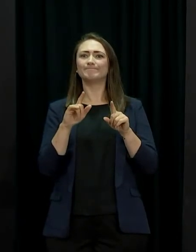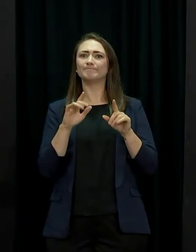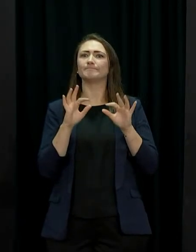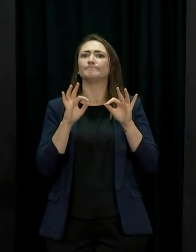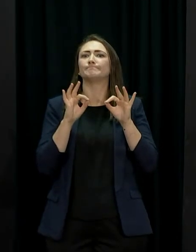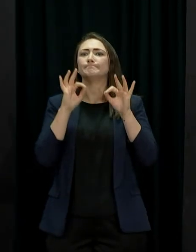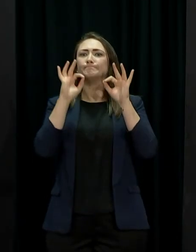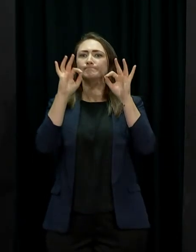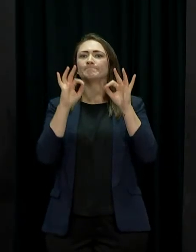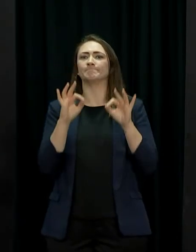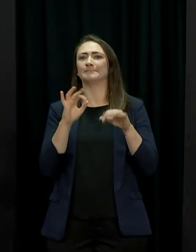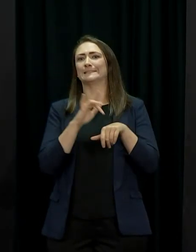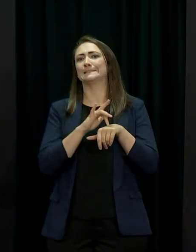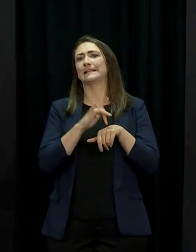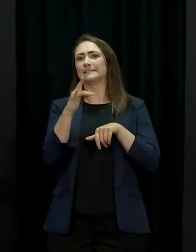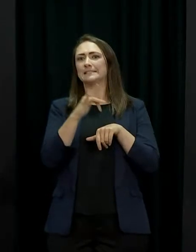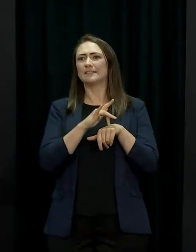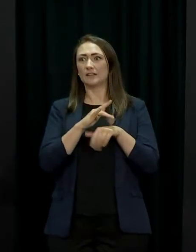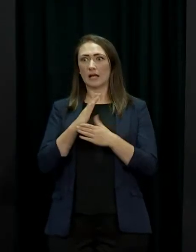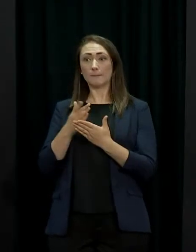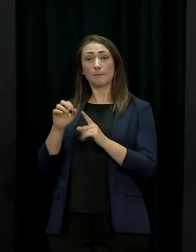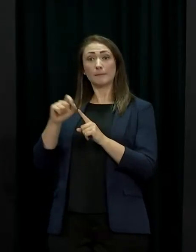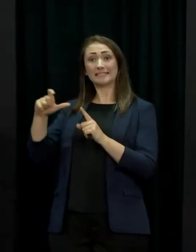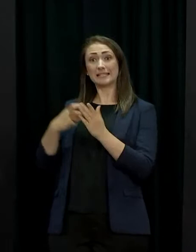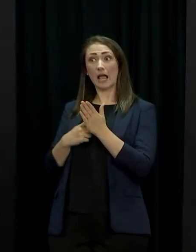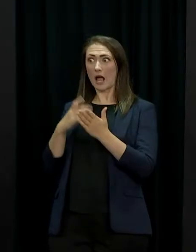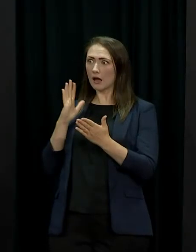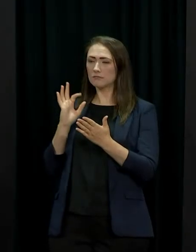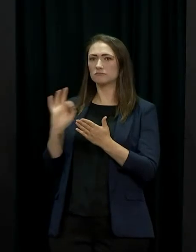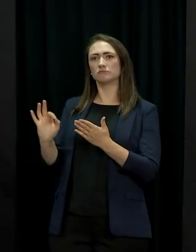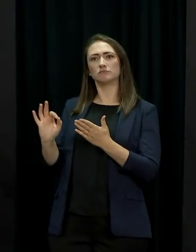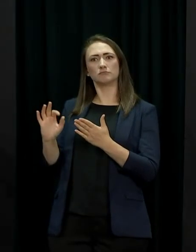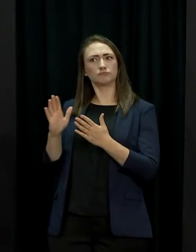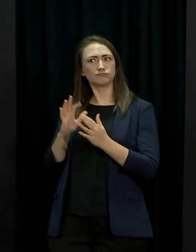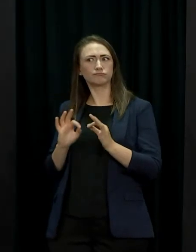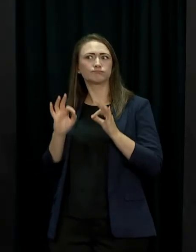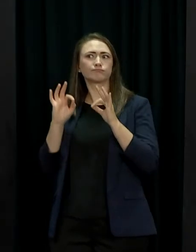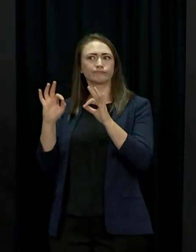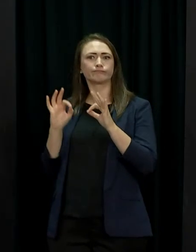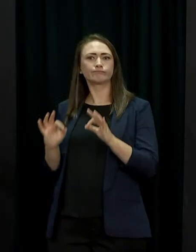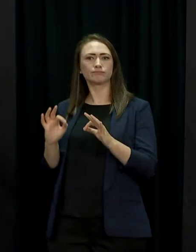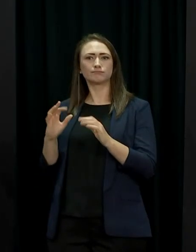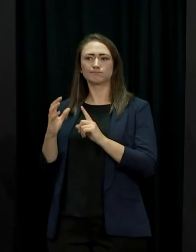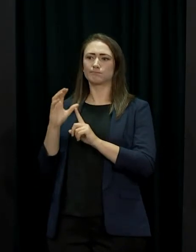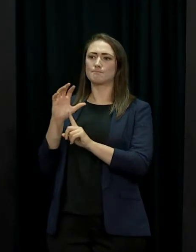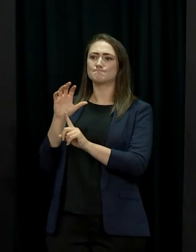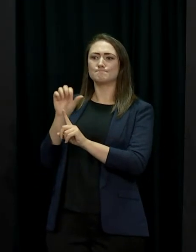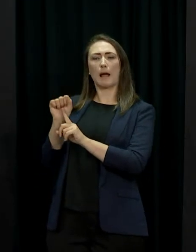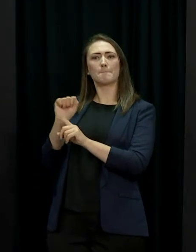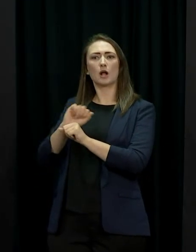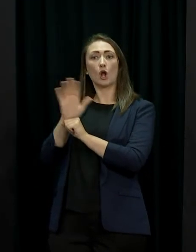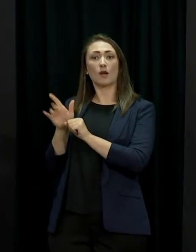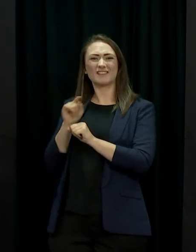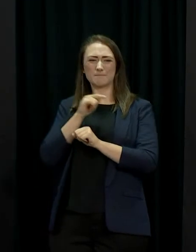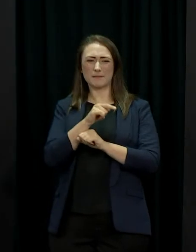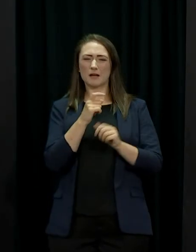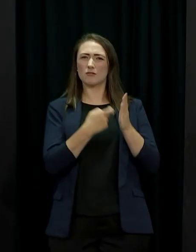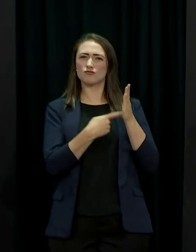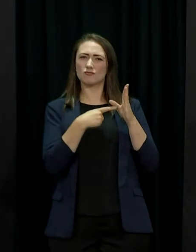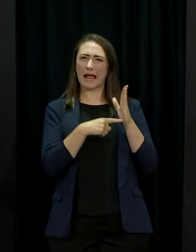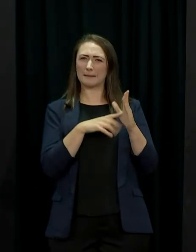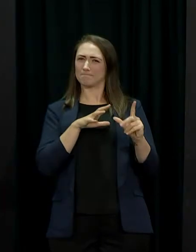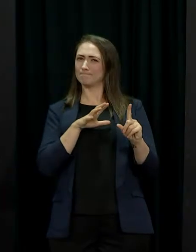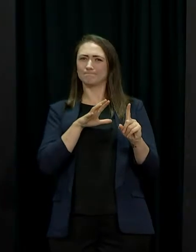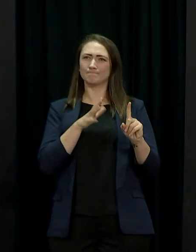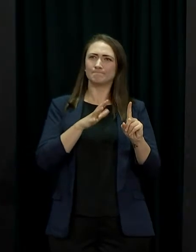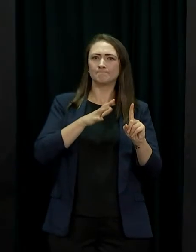faced quite some criticism for it, why we didn't roll them out earlier was because in a low prevalence situation, which New Zealand was in for the best part of 2